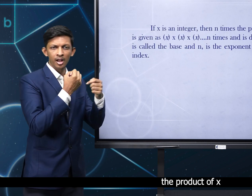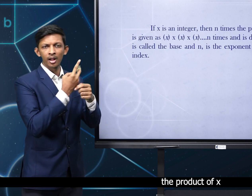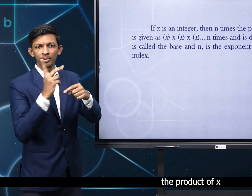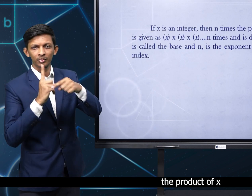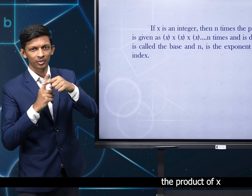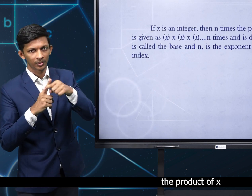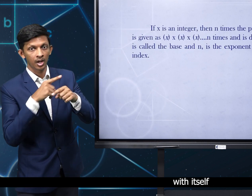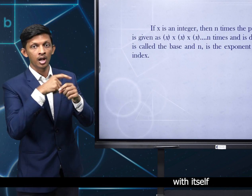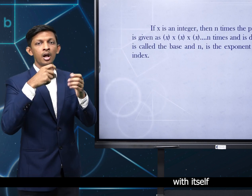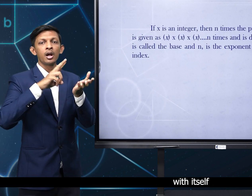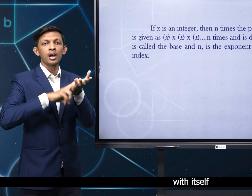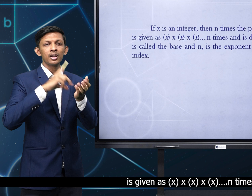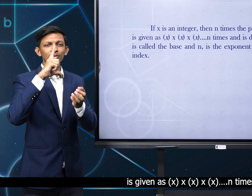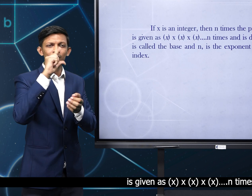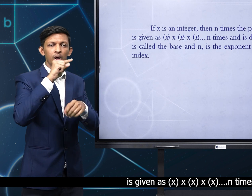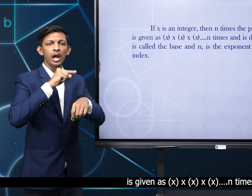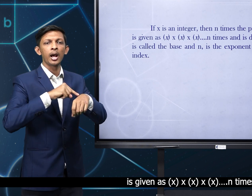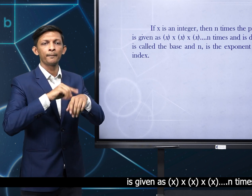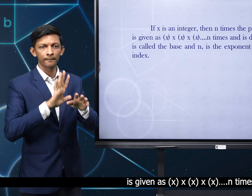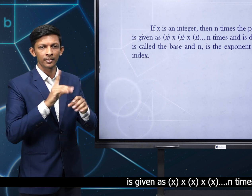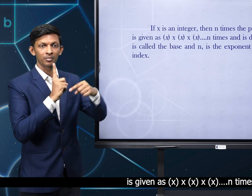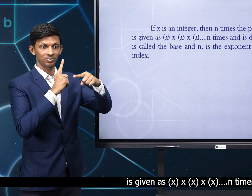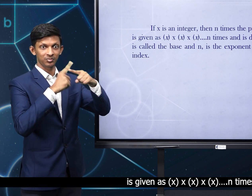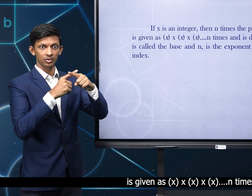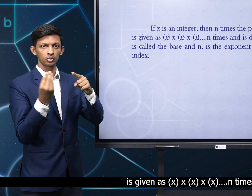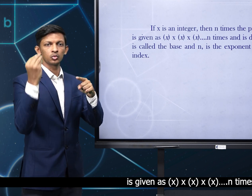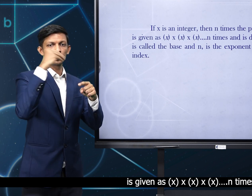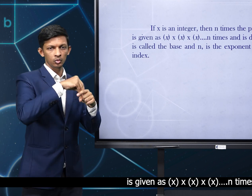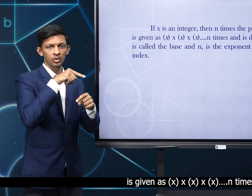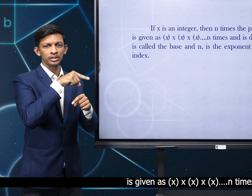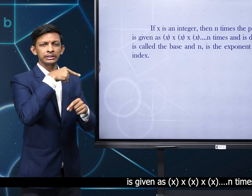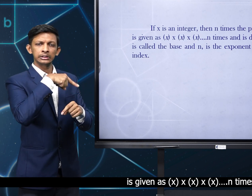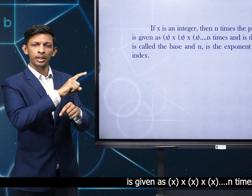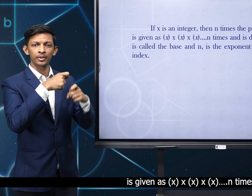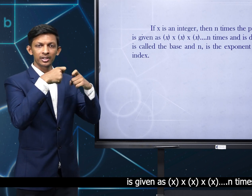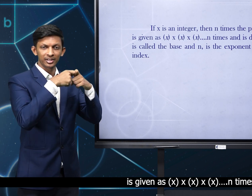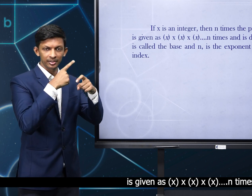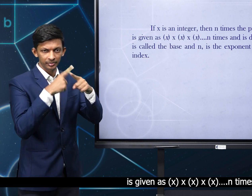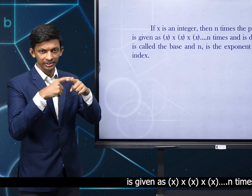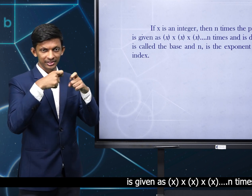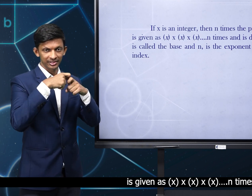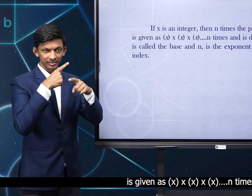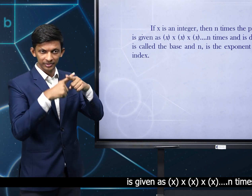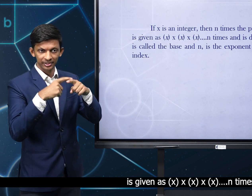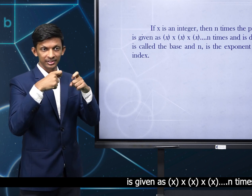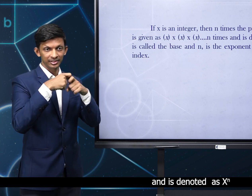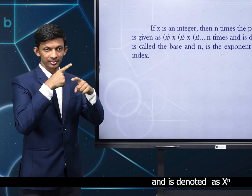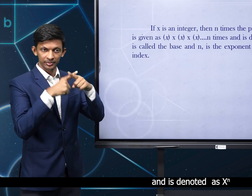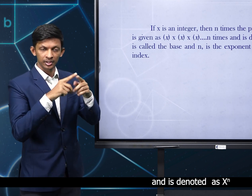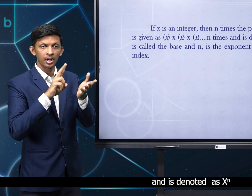of x with itself is given as x into x into x, and so on, n times, and is denoted